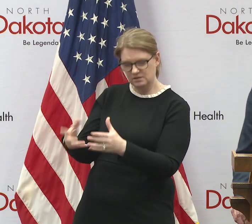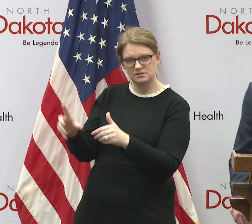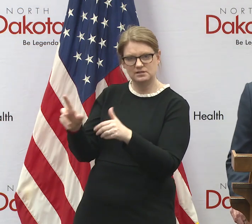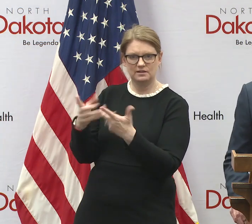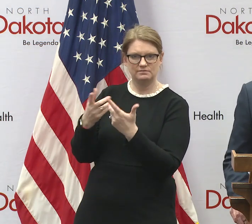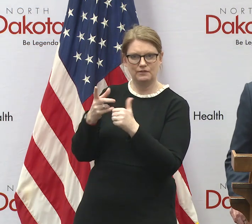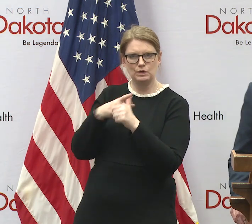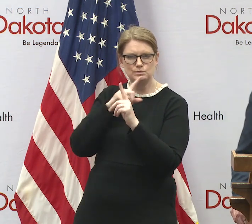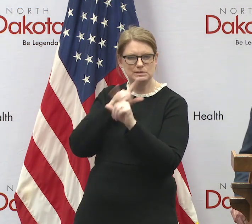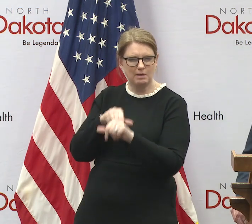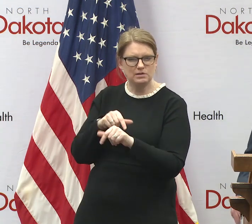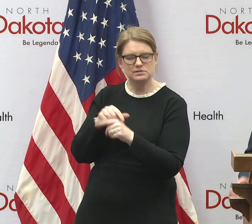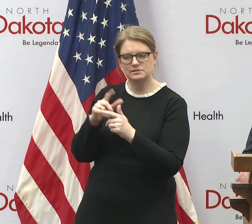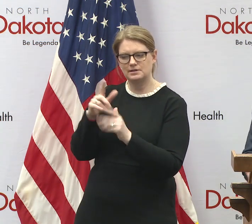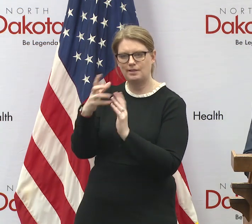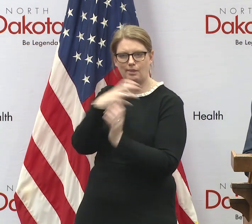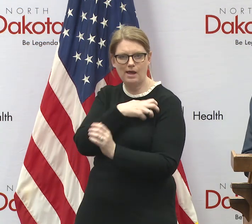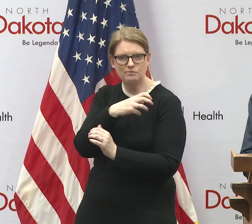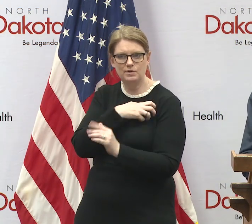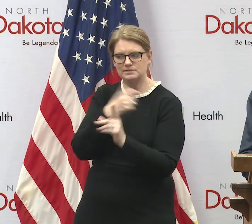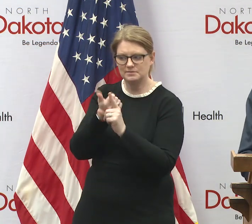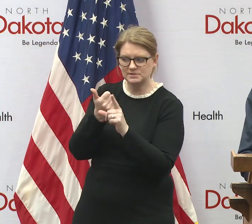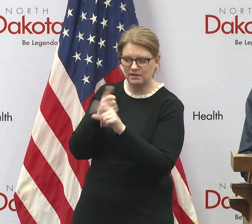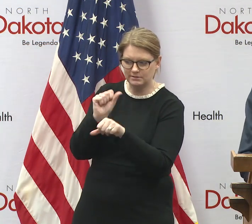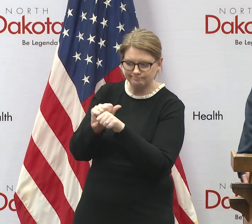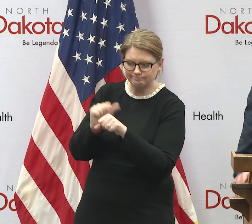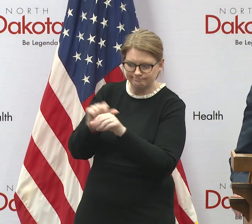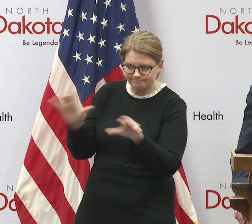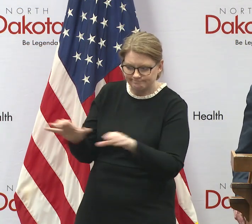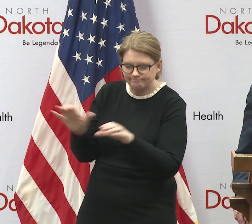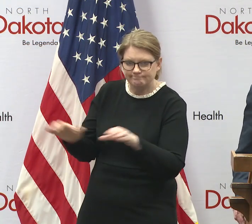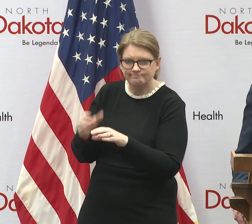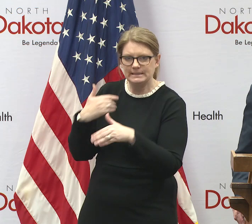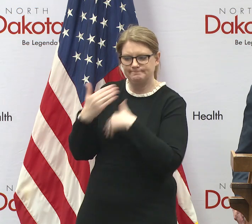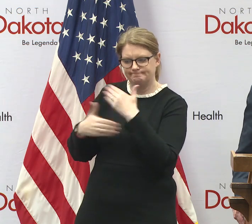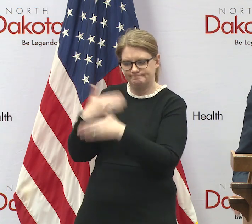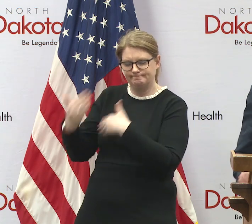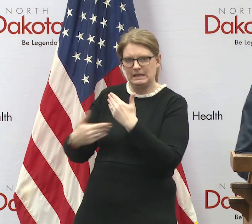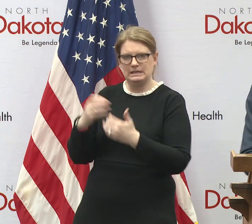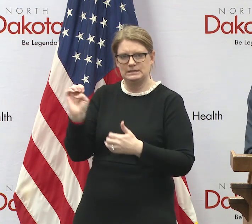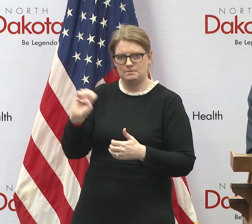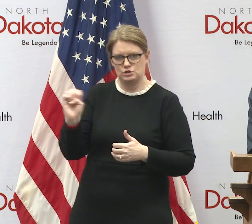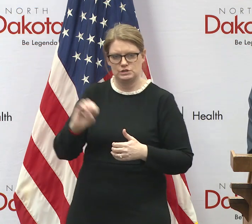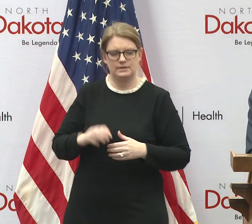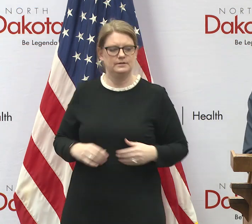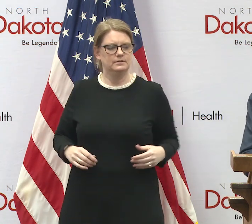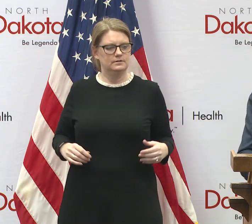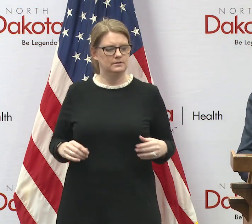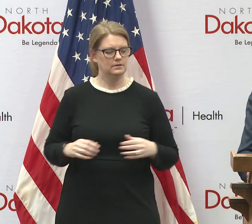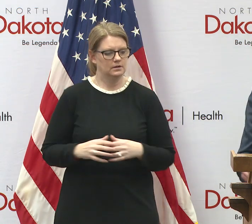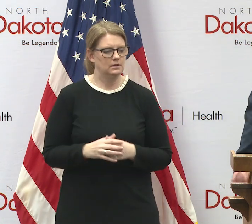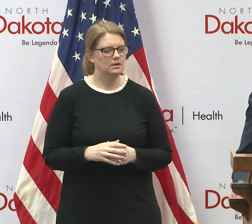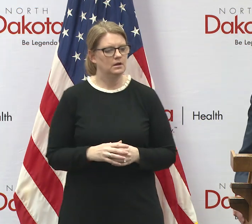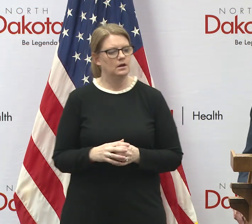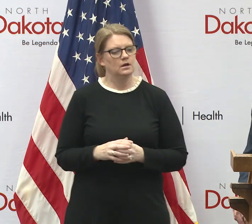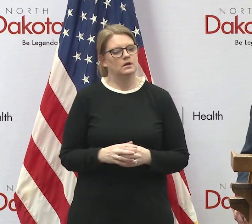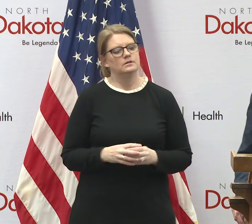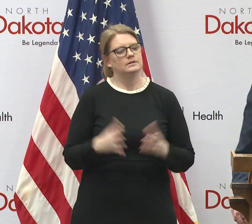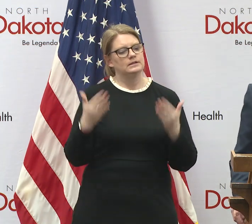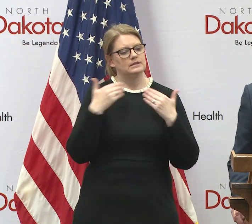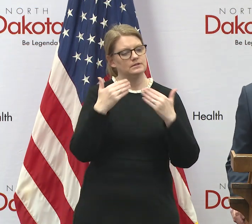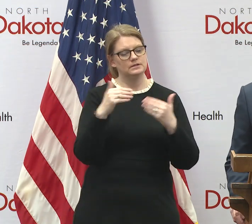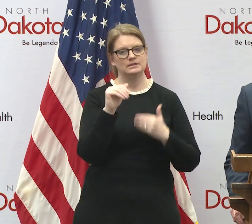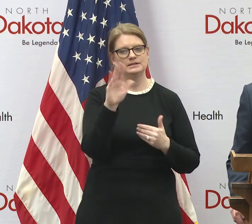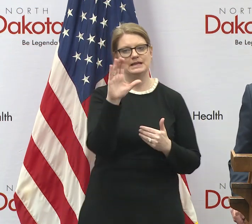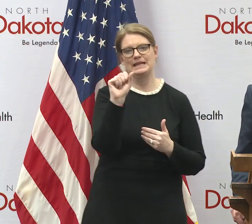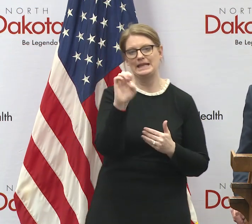and law enforcement that are out there on the front lines as we work through this emergency. Let's move on to